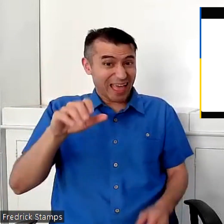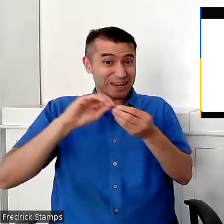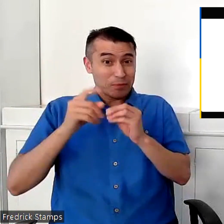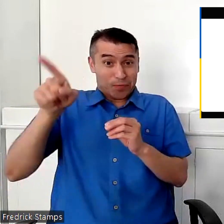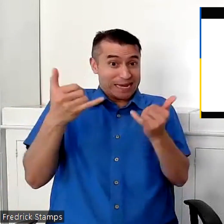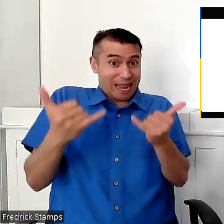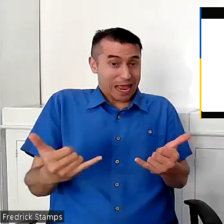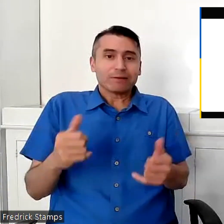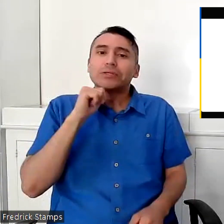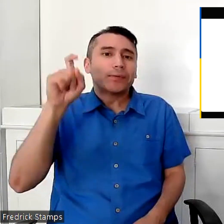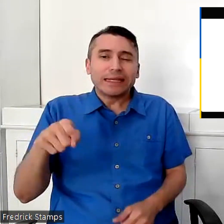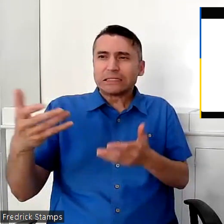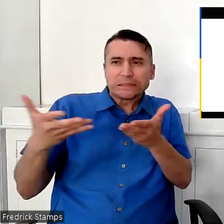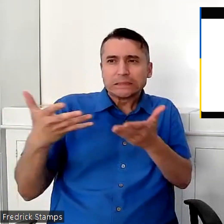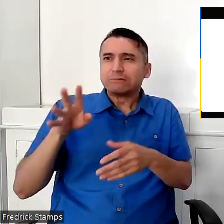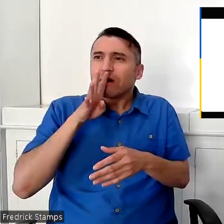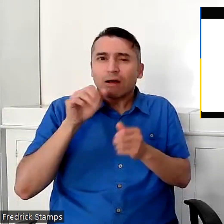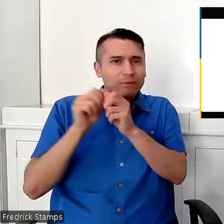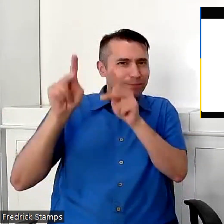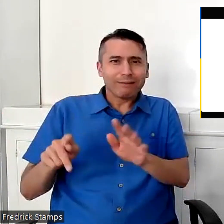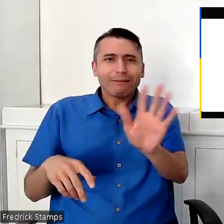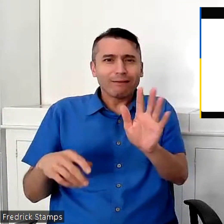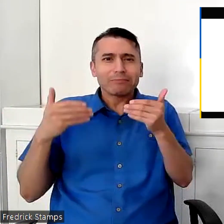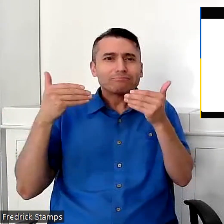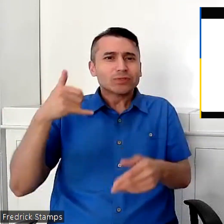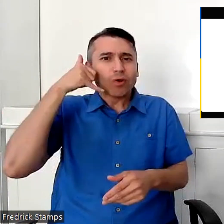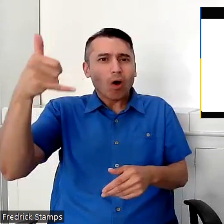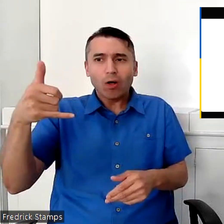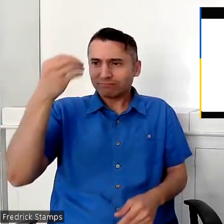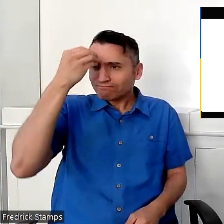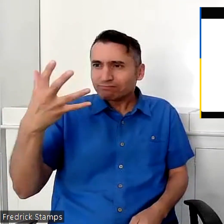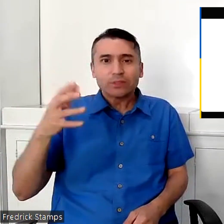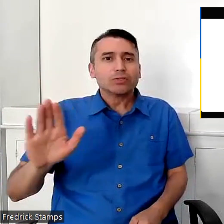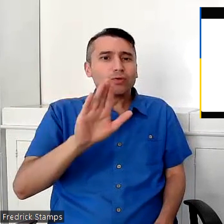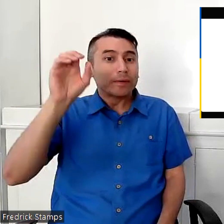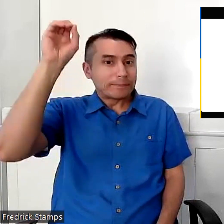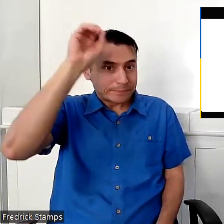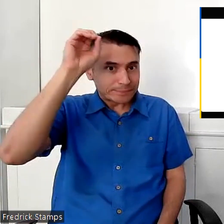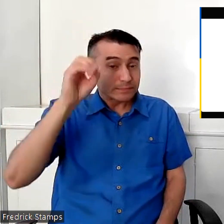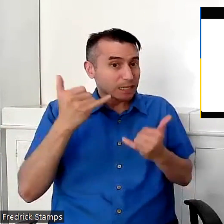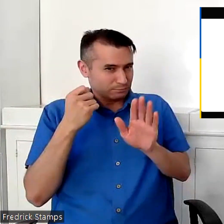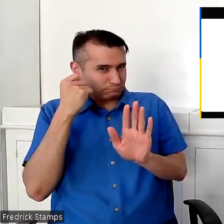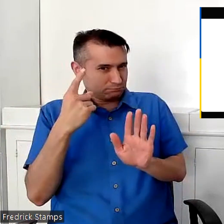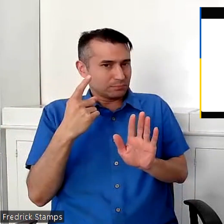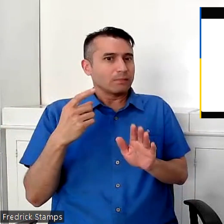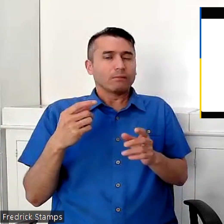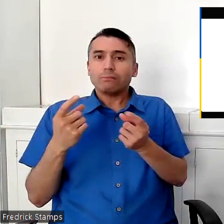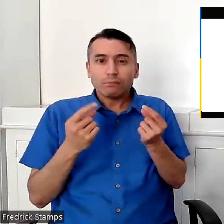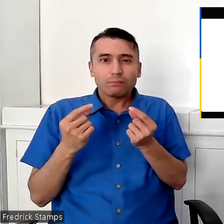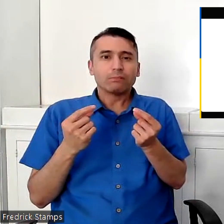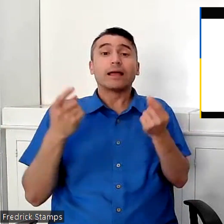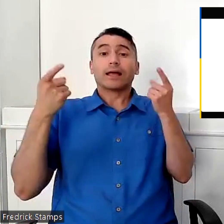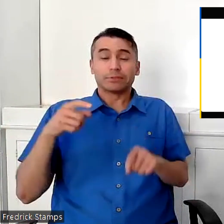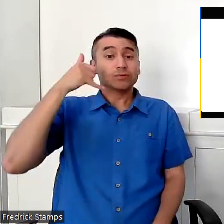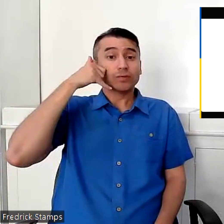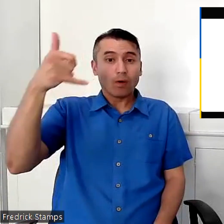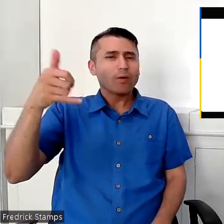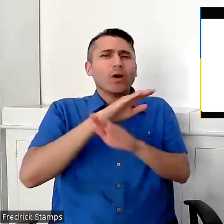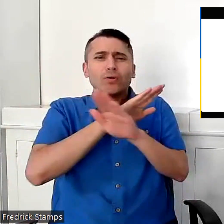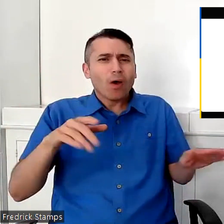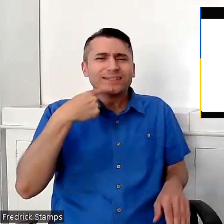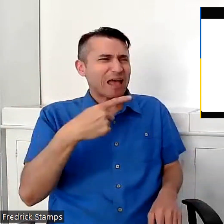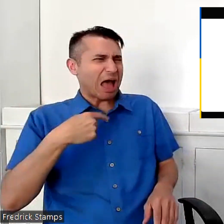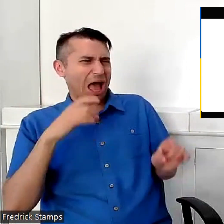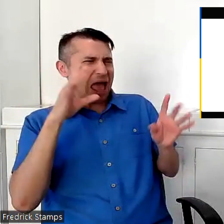So you can call that number right now. You don't even have to talk to anyone. Call them and tell them what you think. Now, here's what I want you to do. When